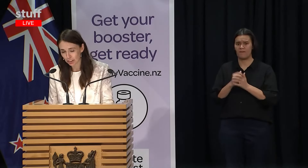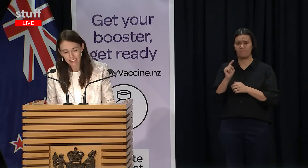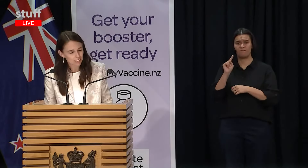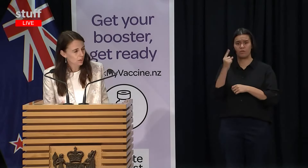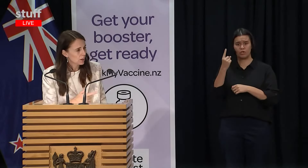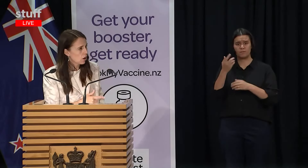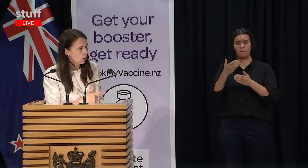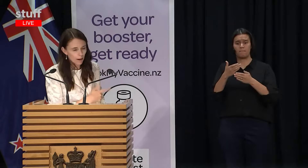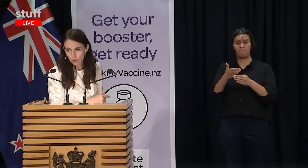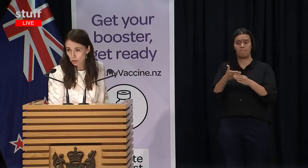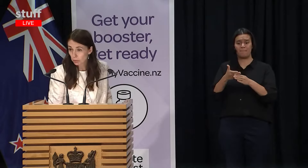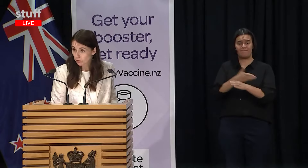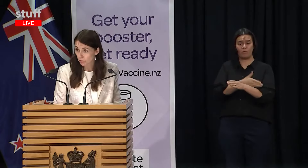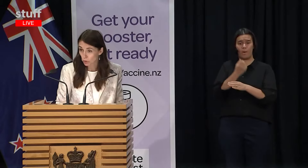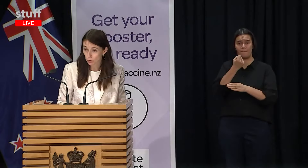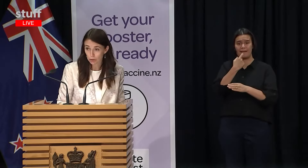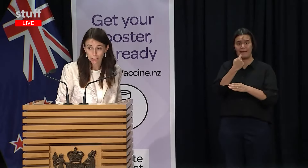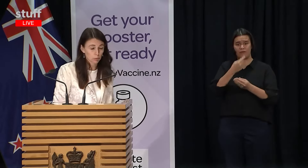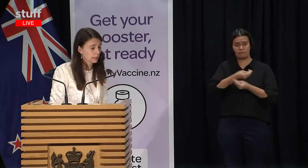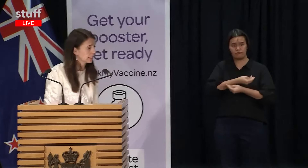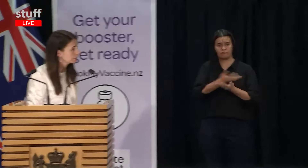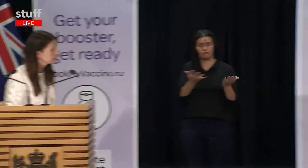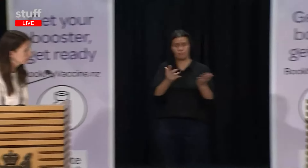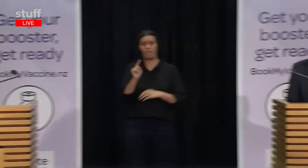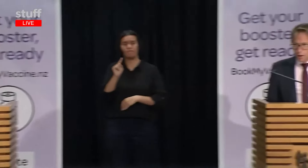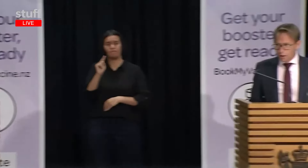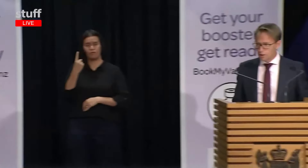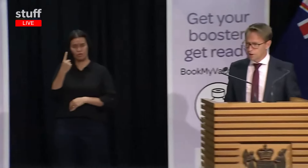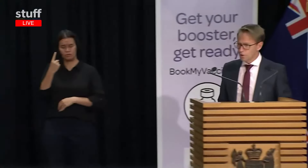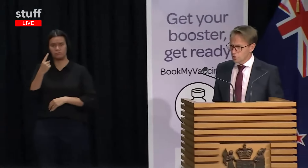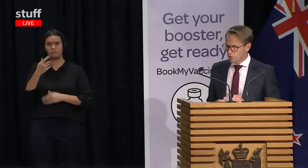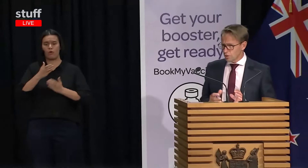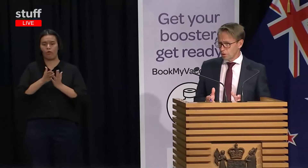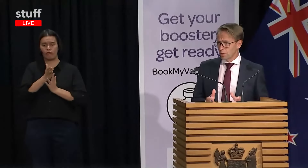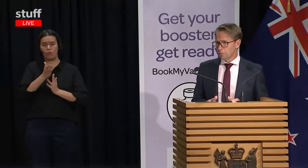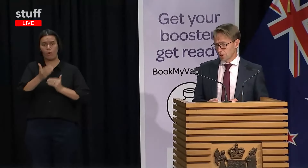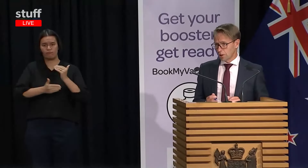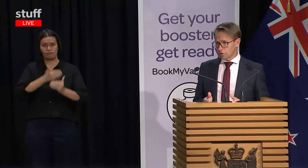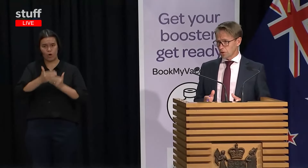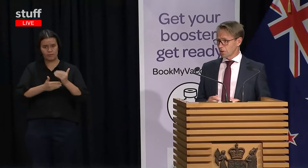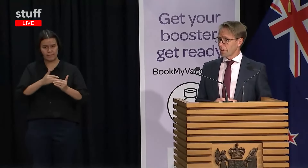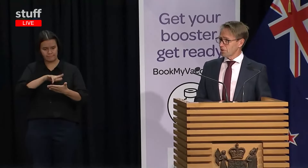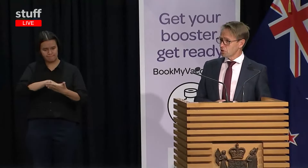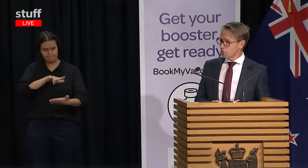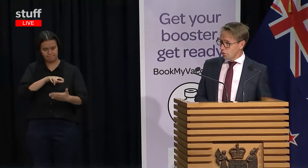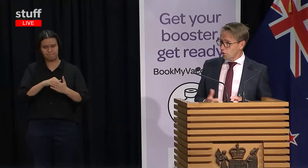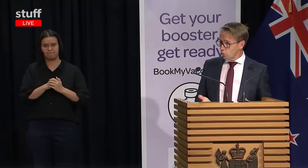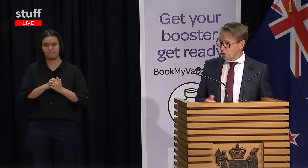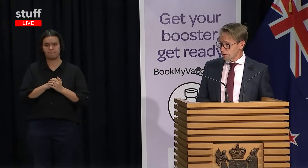in countries. So I'll have Dr. Bloomfield talk a little bit to that. Yes, so the two that we're particularly